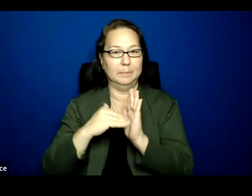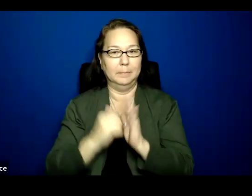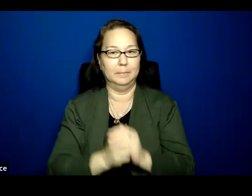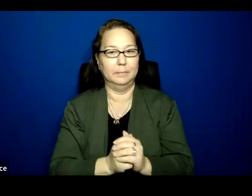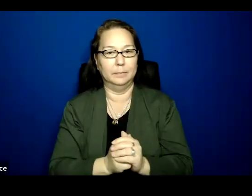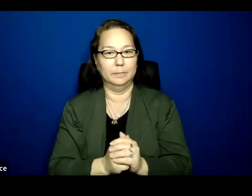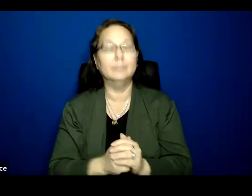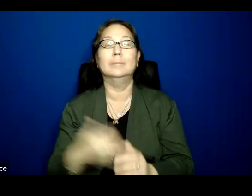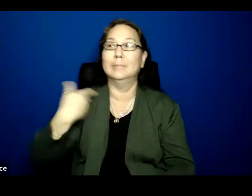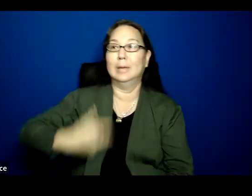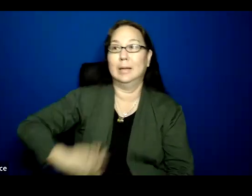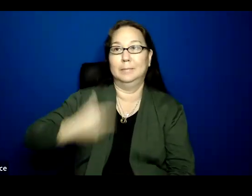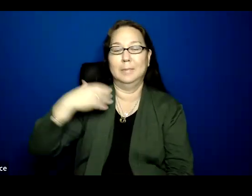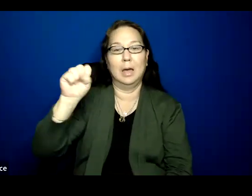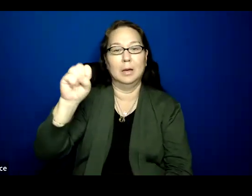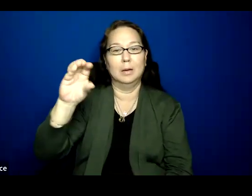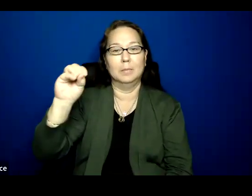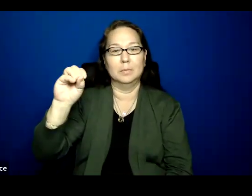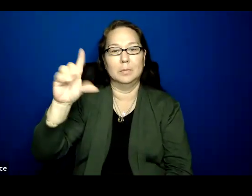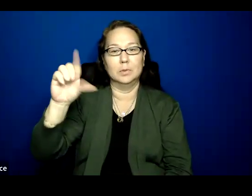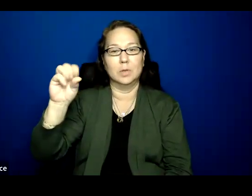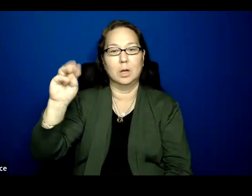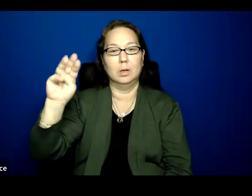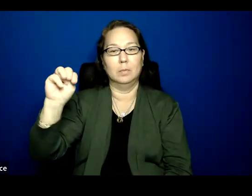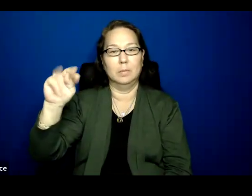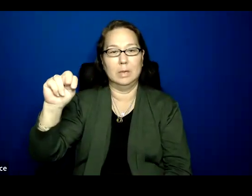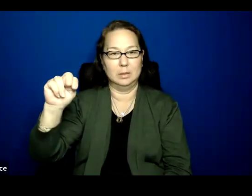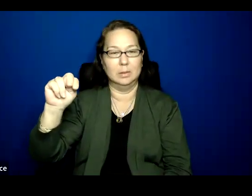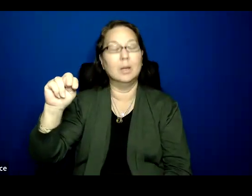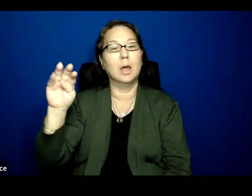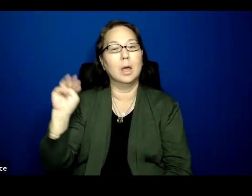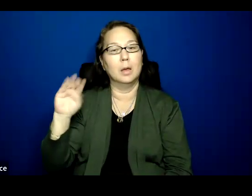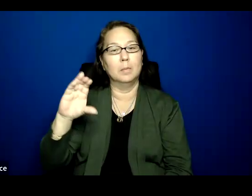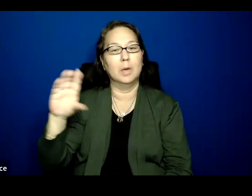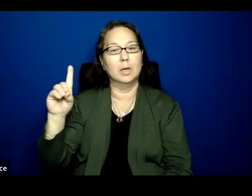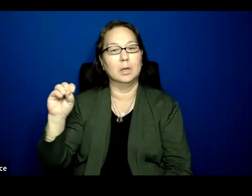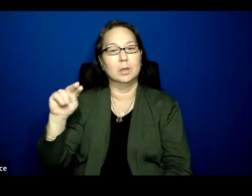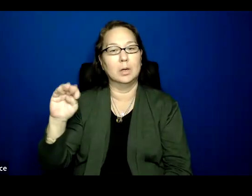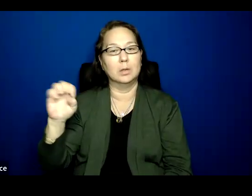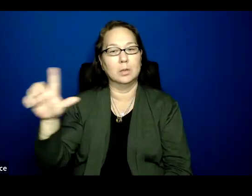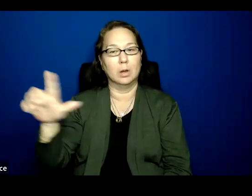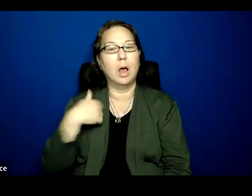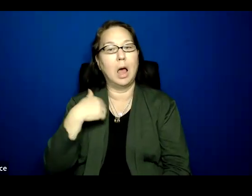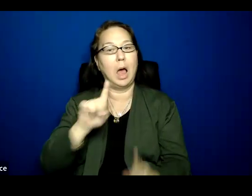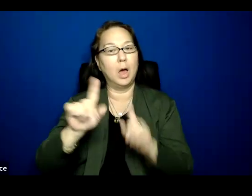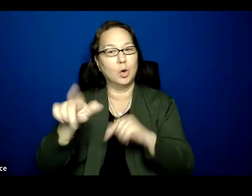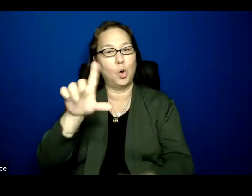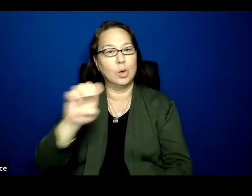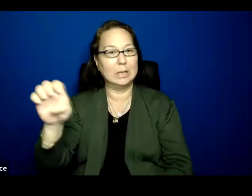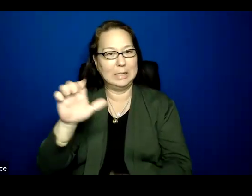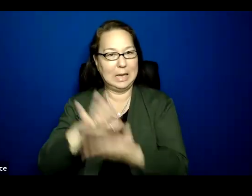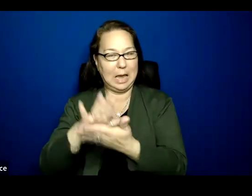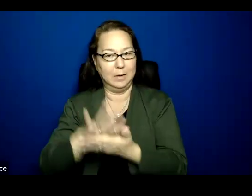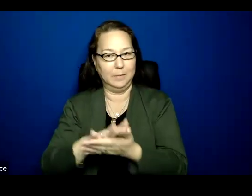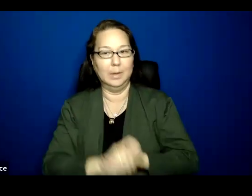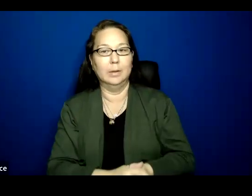My name is Solomon McDonald, and I go to the Academy Pilot School